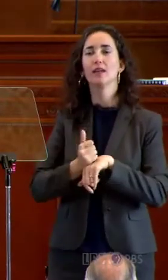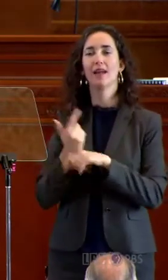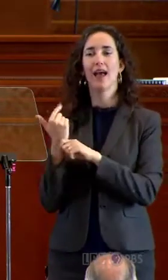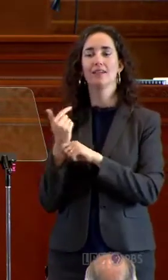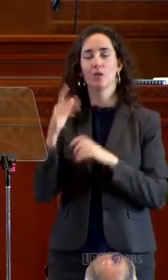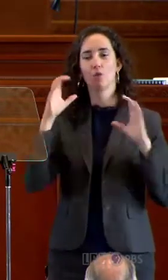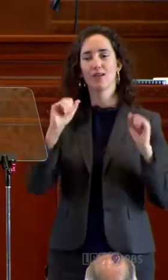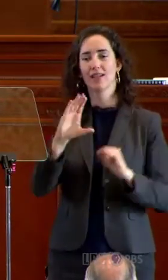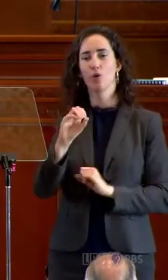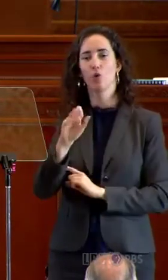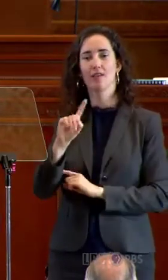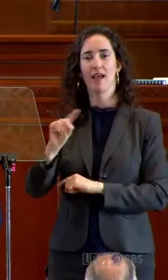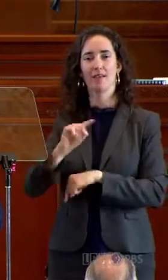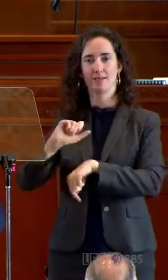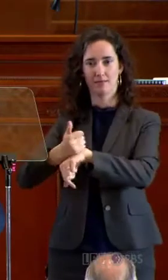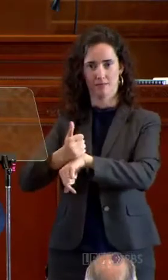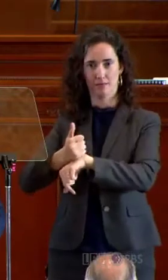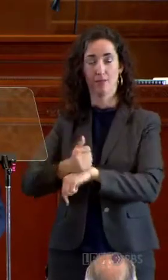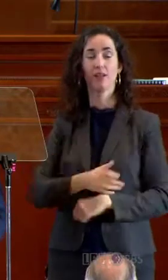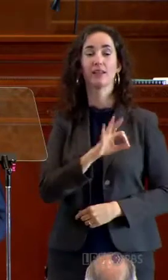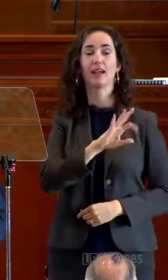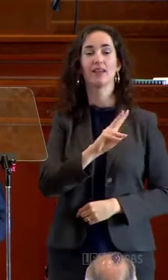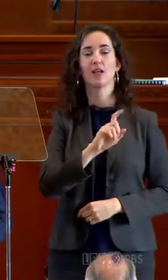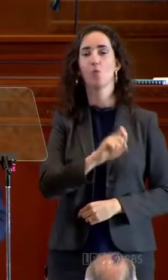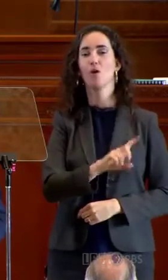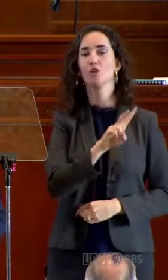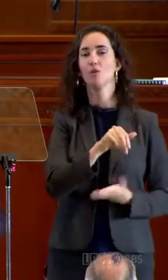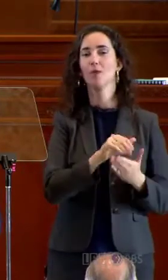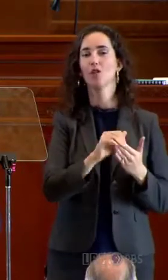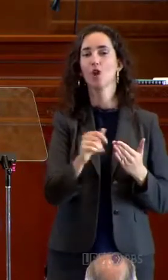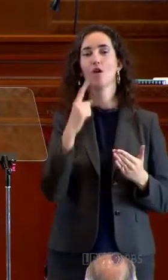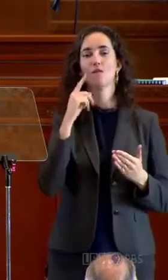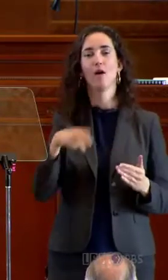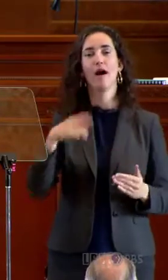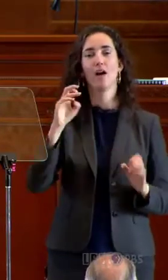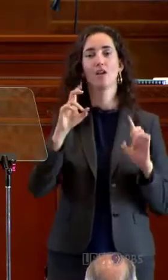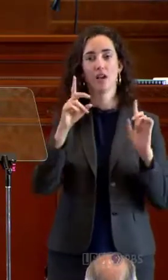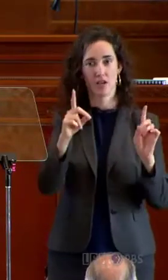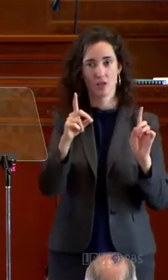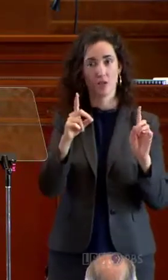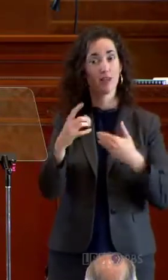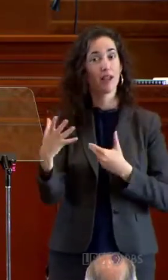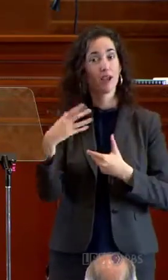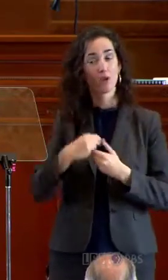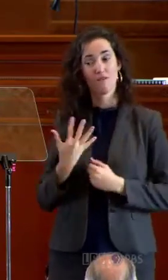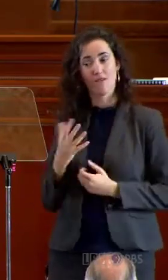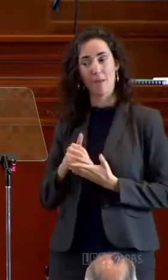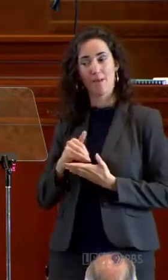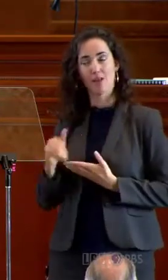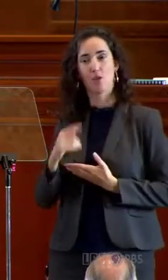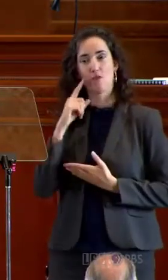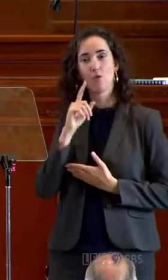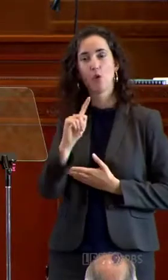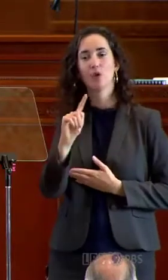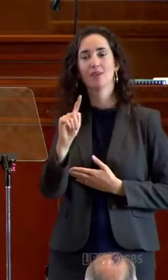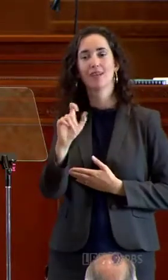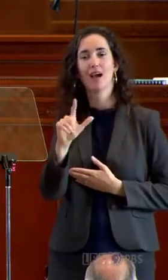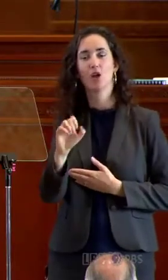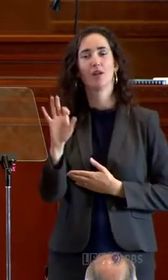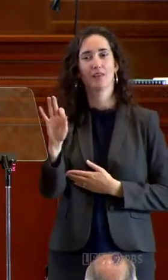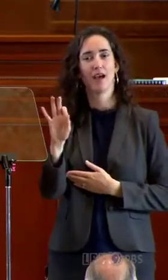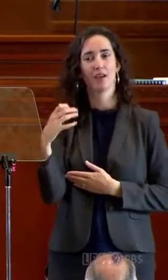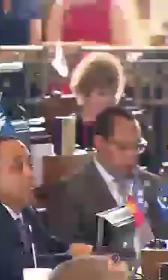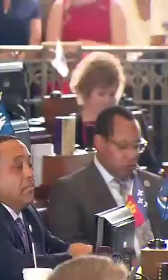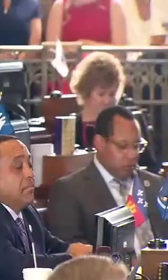last year, $97.2 million for higher education, and that includes $5 million for Title IX offices across